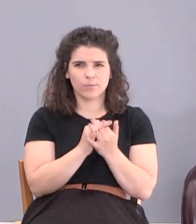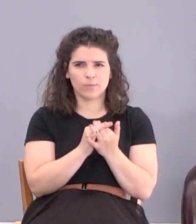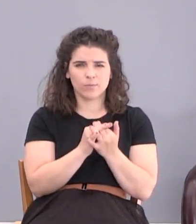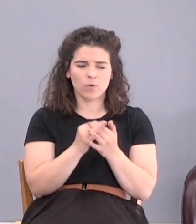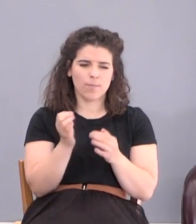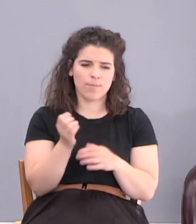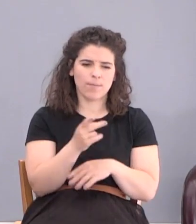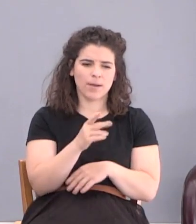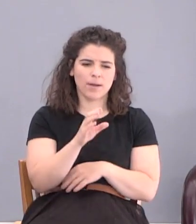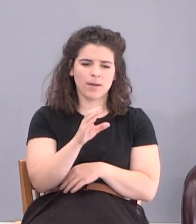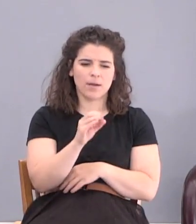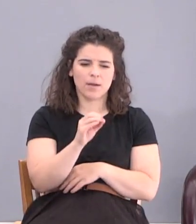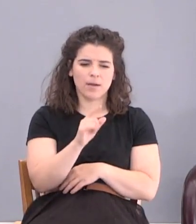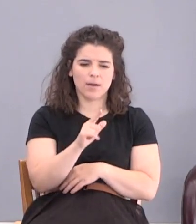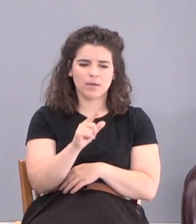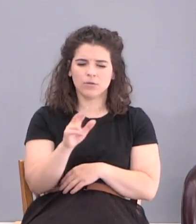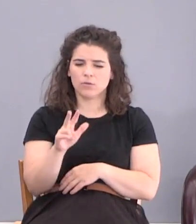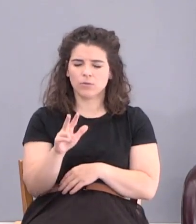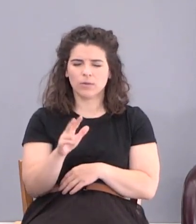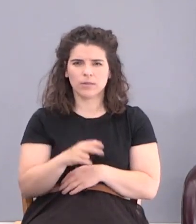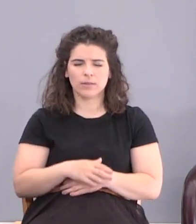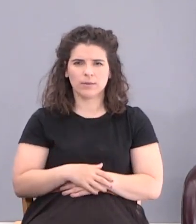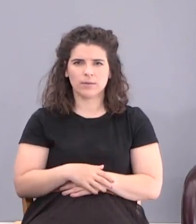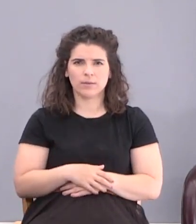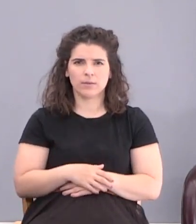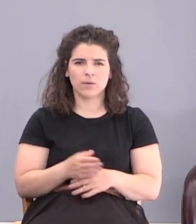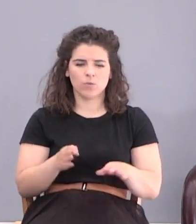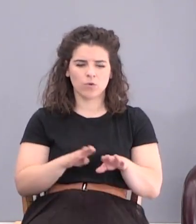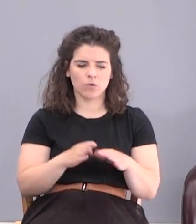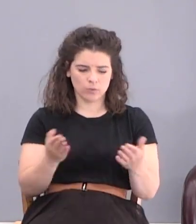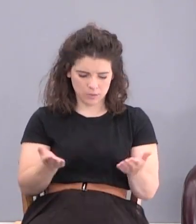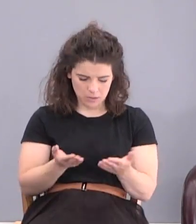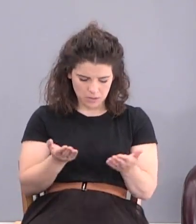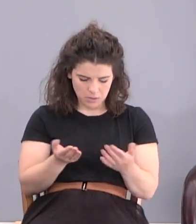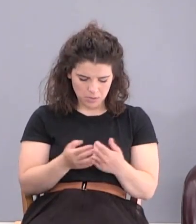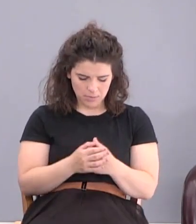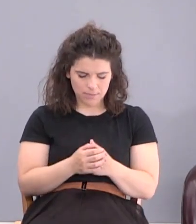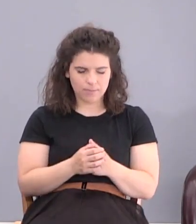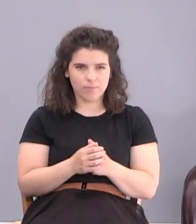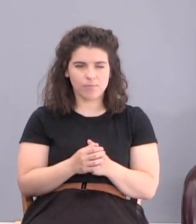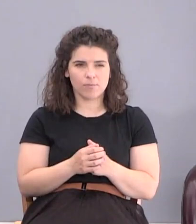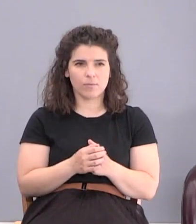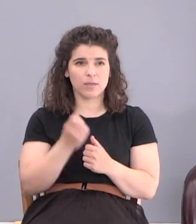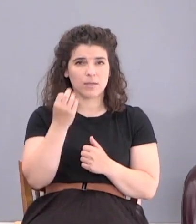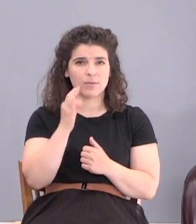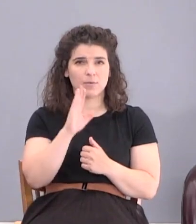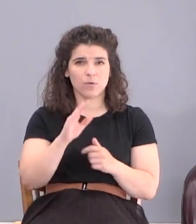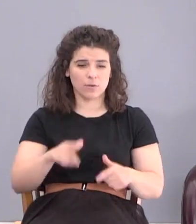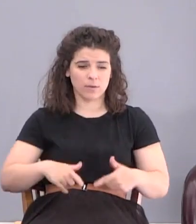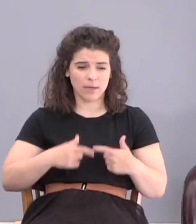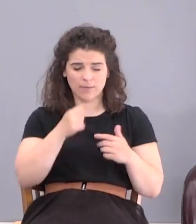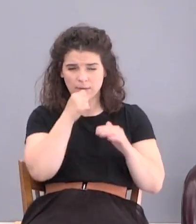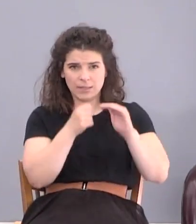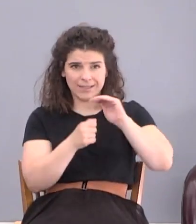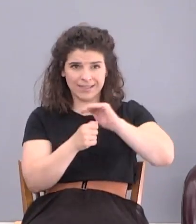Turn back to Colossians 3, and we'll close it up here. Now, your life is hid with